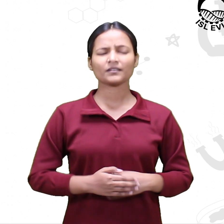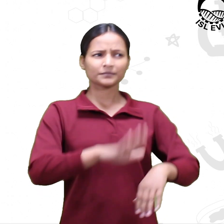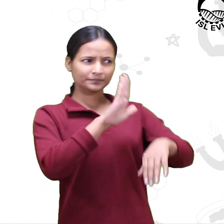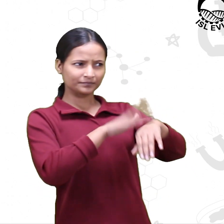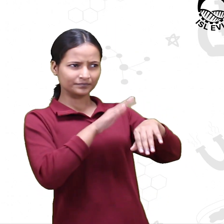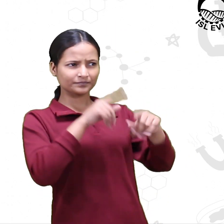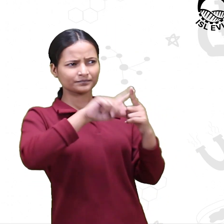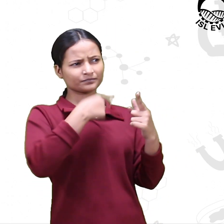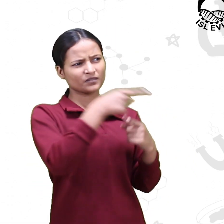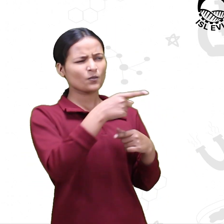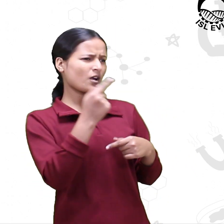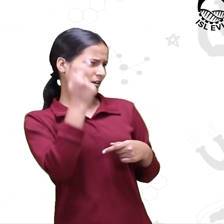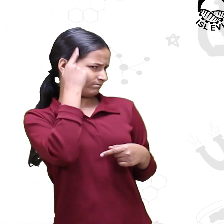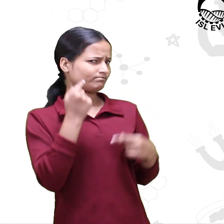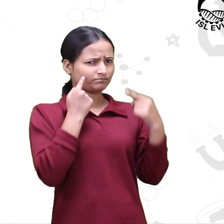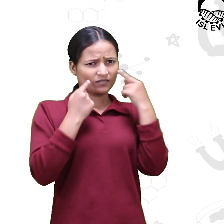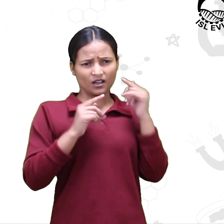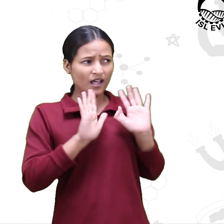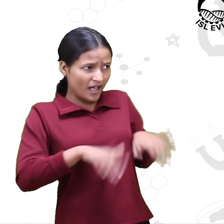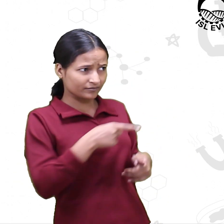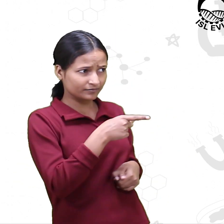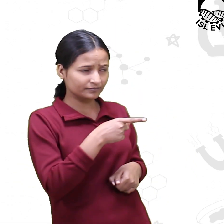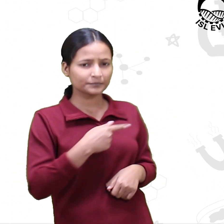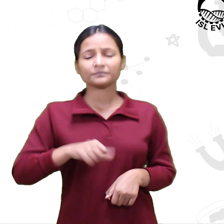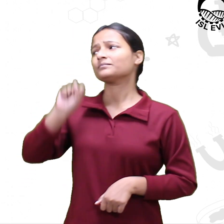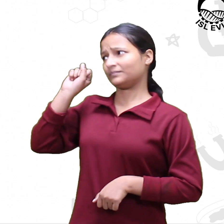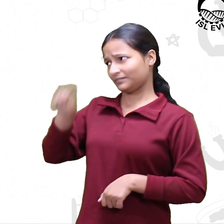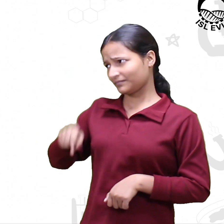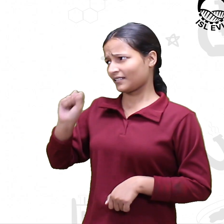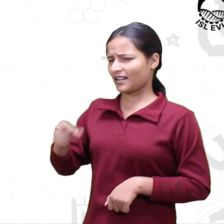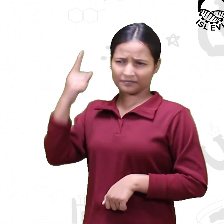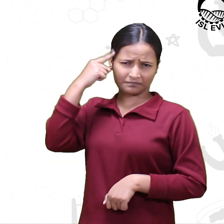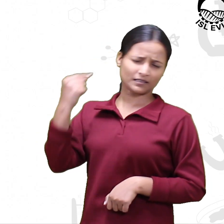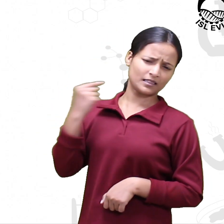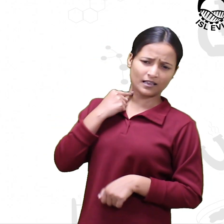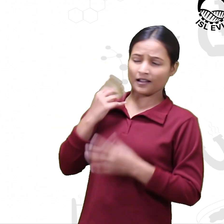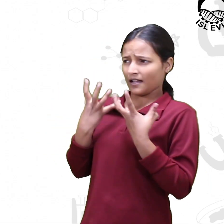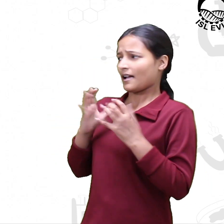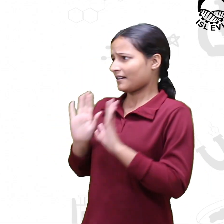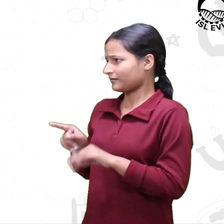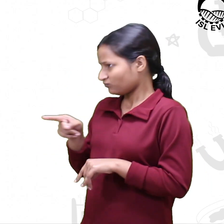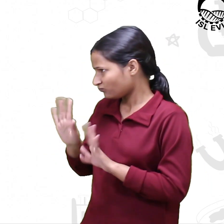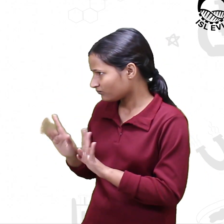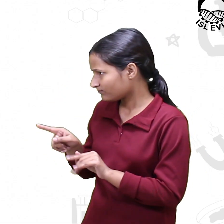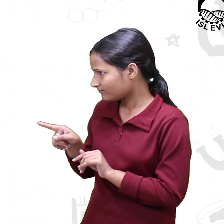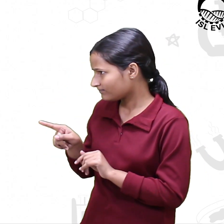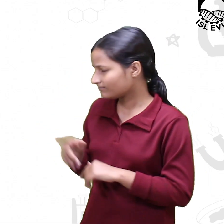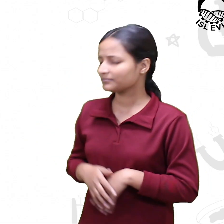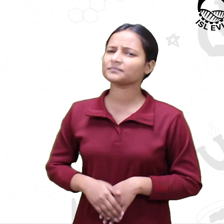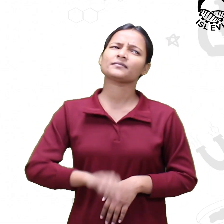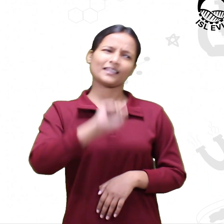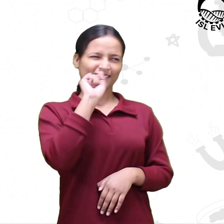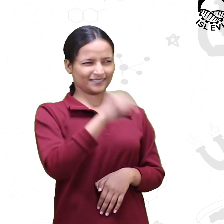Do you have any moles and birthmarks, Jigyasa? Yes, I have one dark spot on my neck. What about